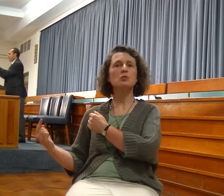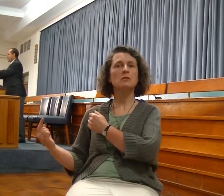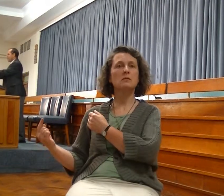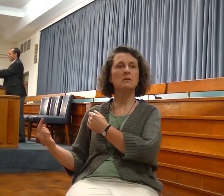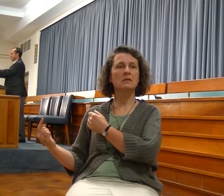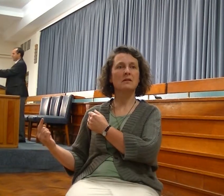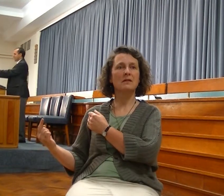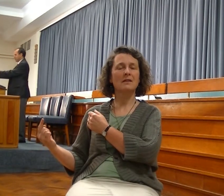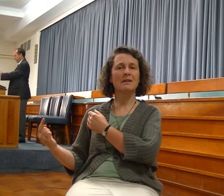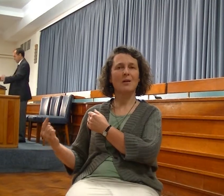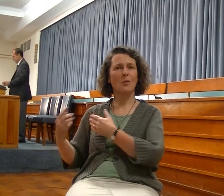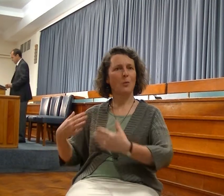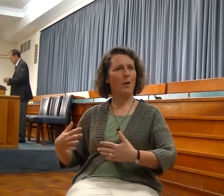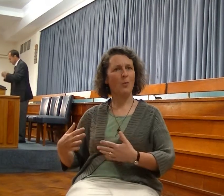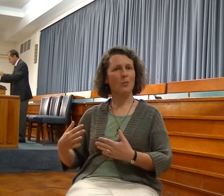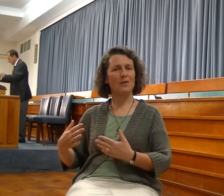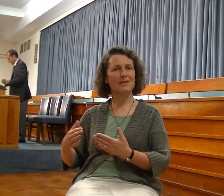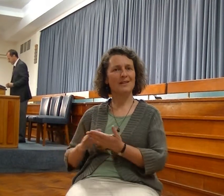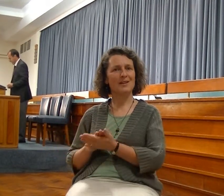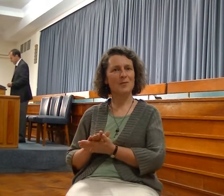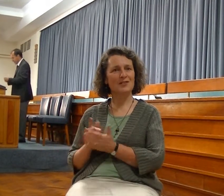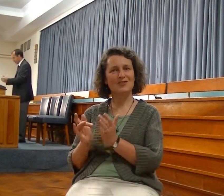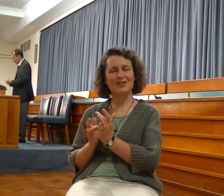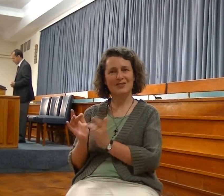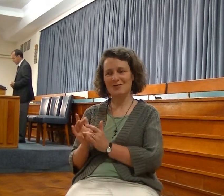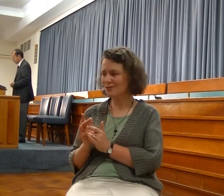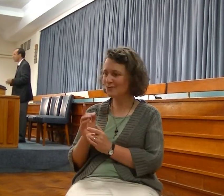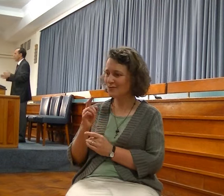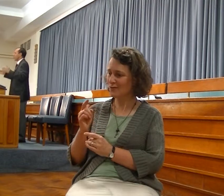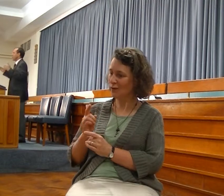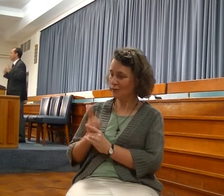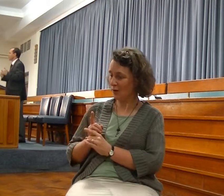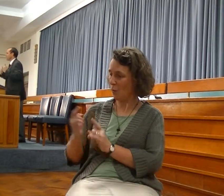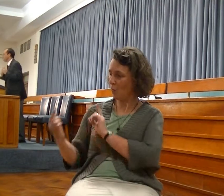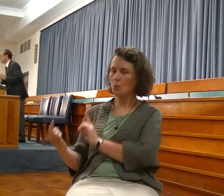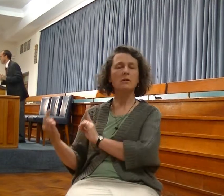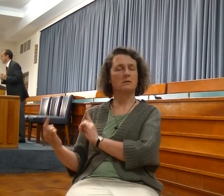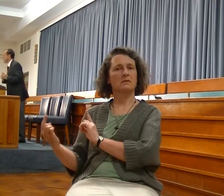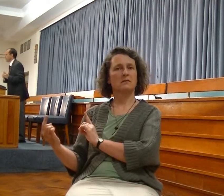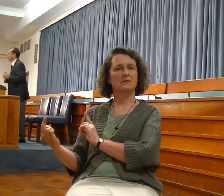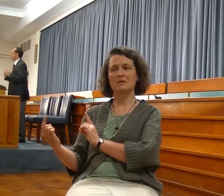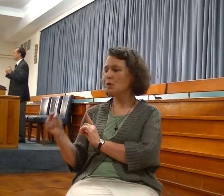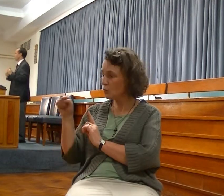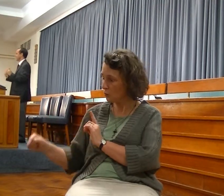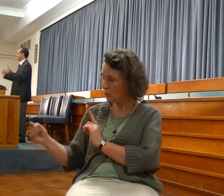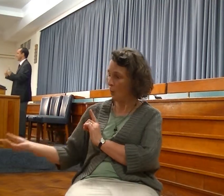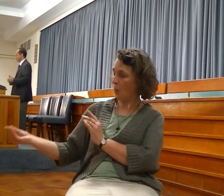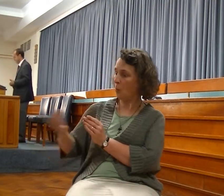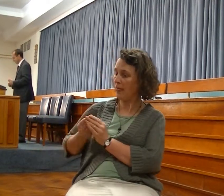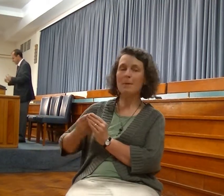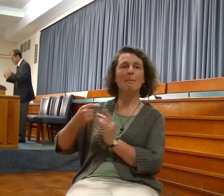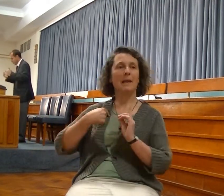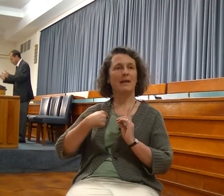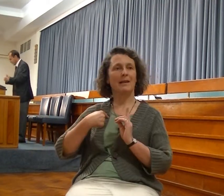be. There is a power in that expression. It's active. And the Lord said to him, with me.